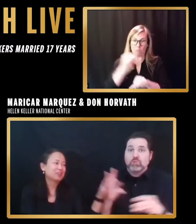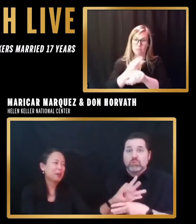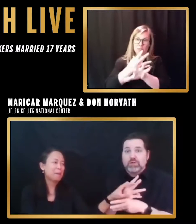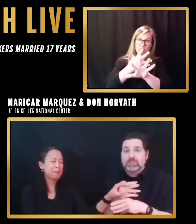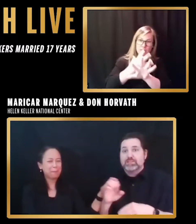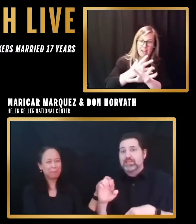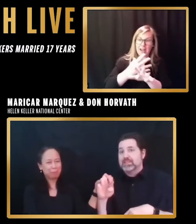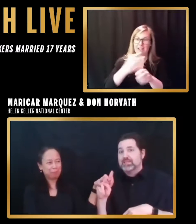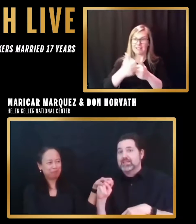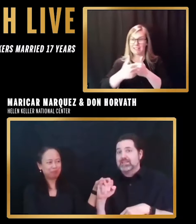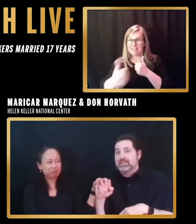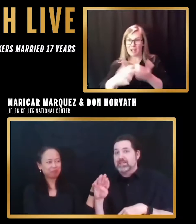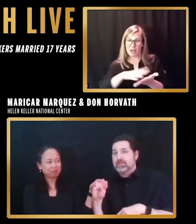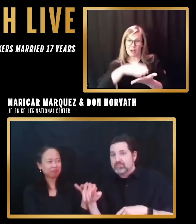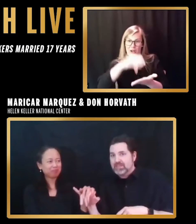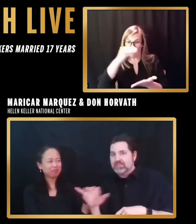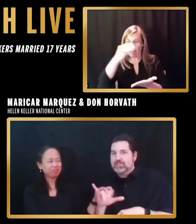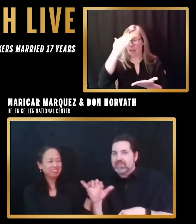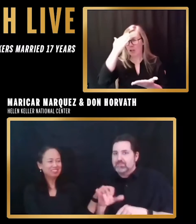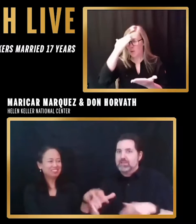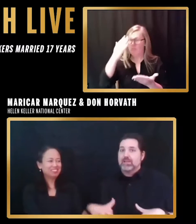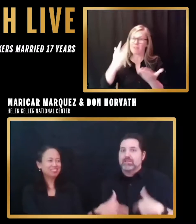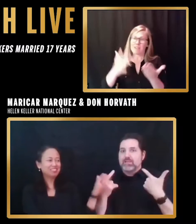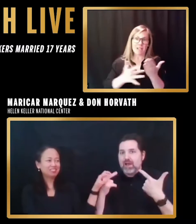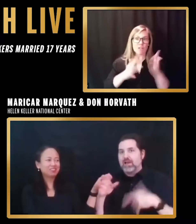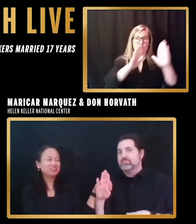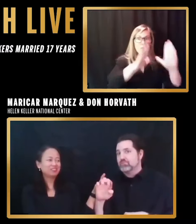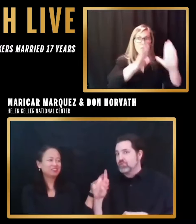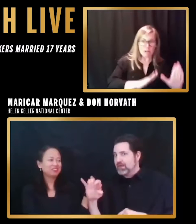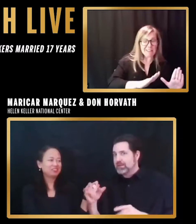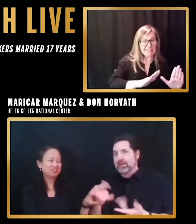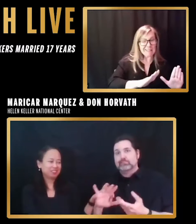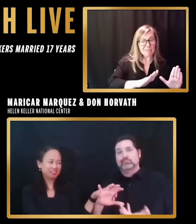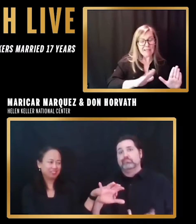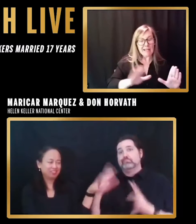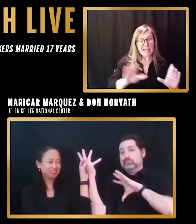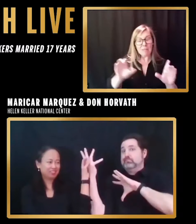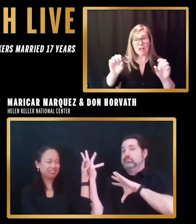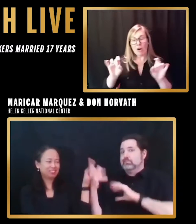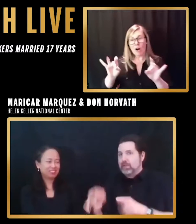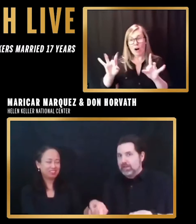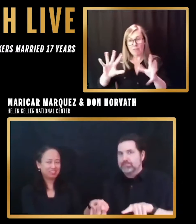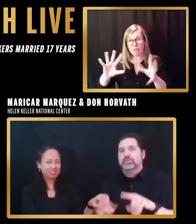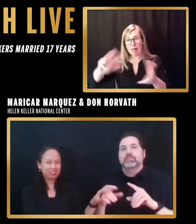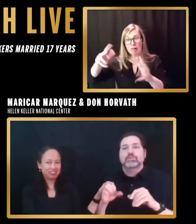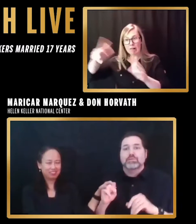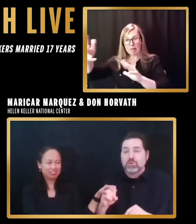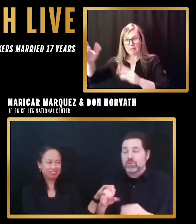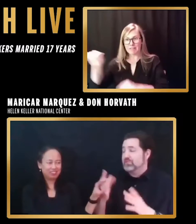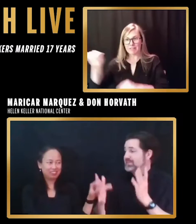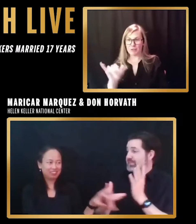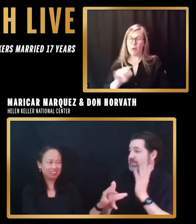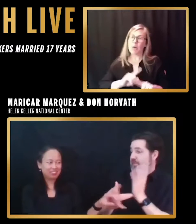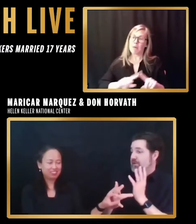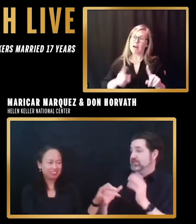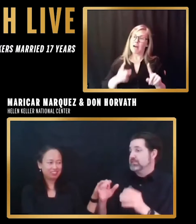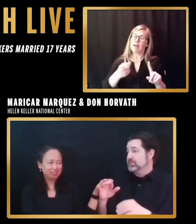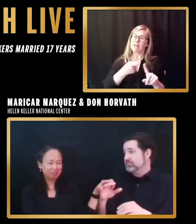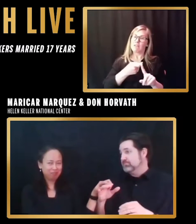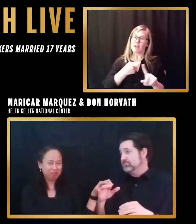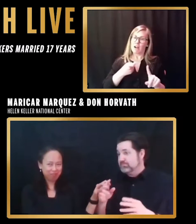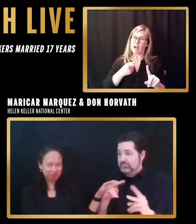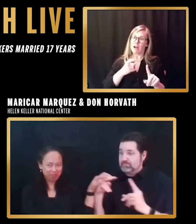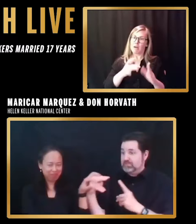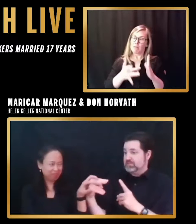these live broadcasts. Sometimes things don't go quite the way you plan. But from a technology standpoint, how